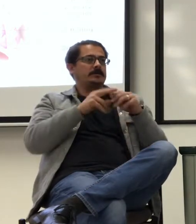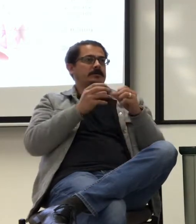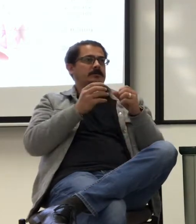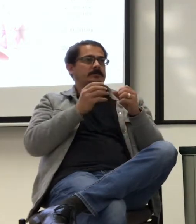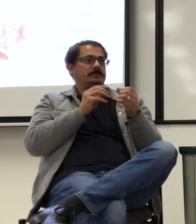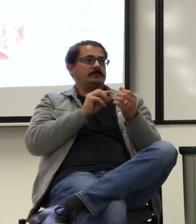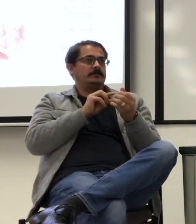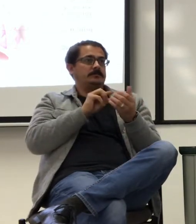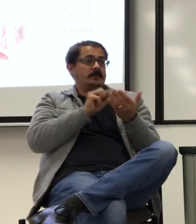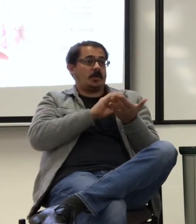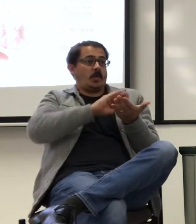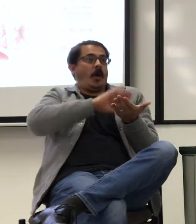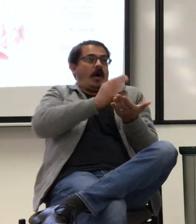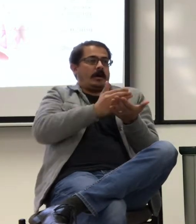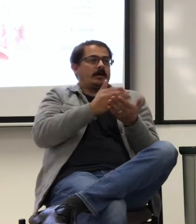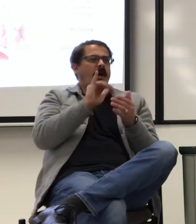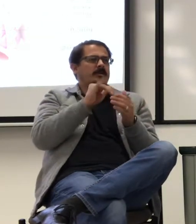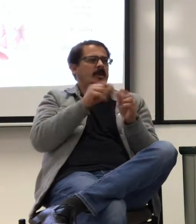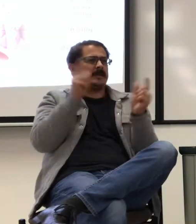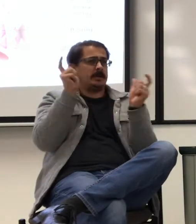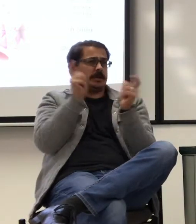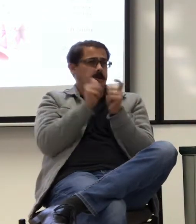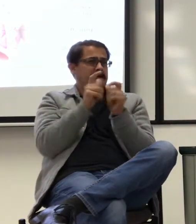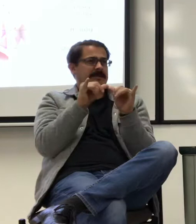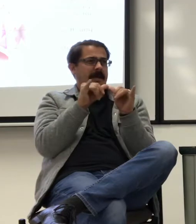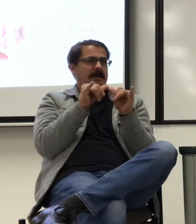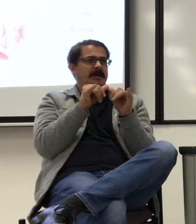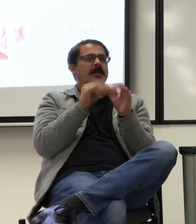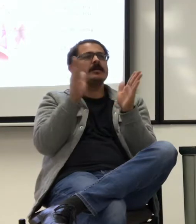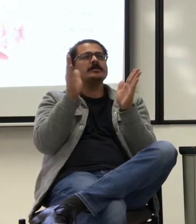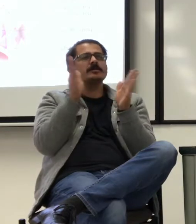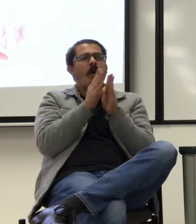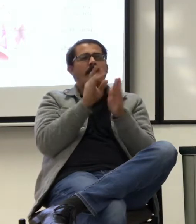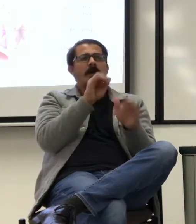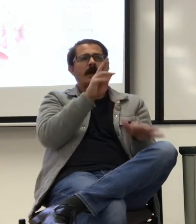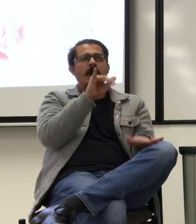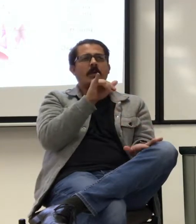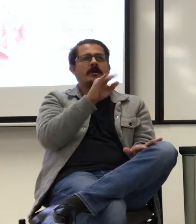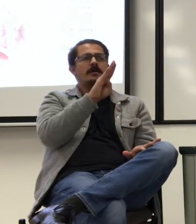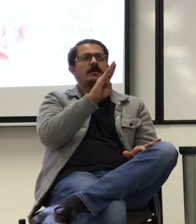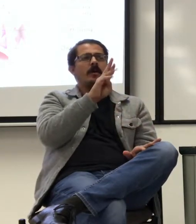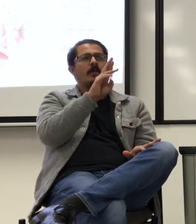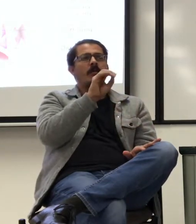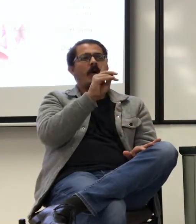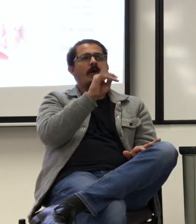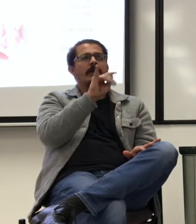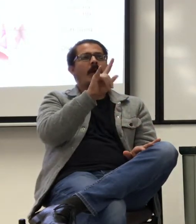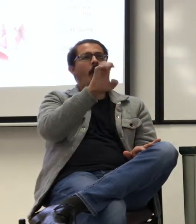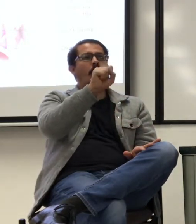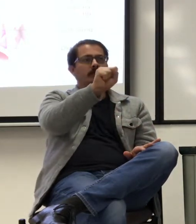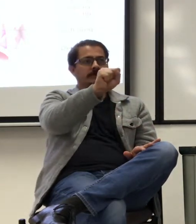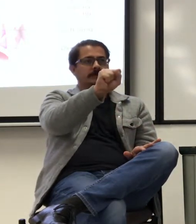they're decreasing in size. The smallest airways are called bronchioles, like arterioles.